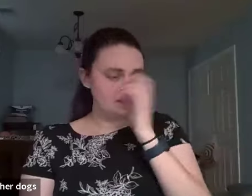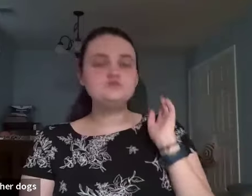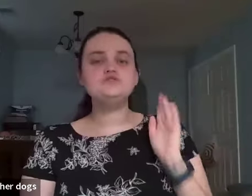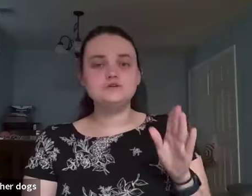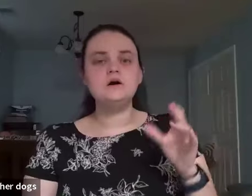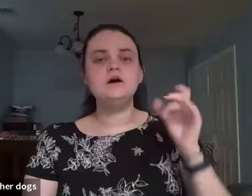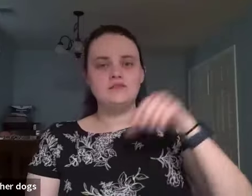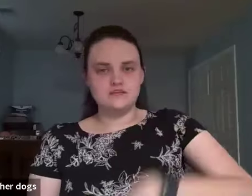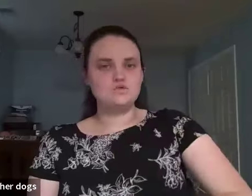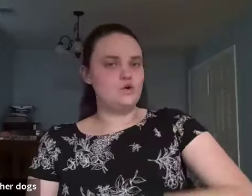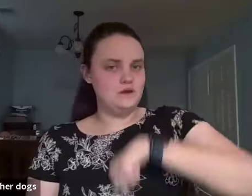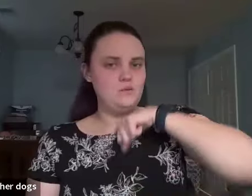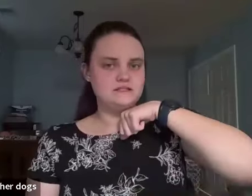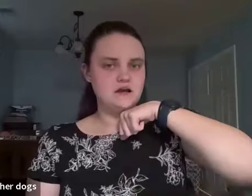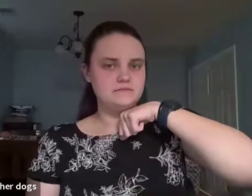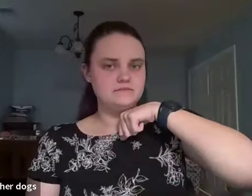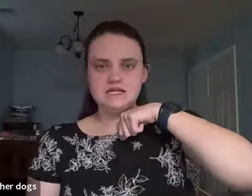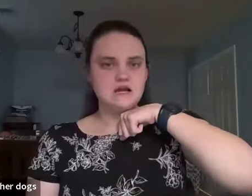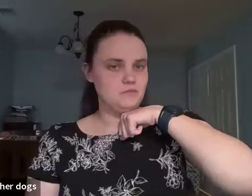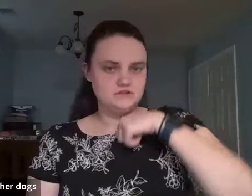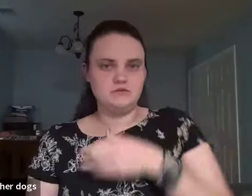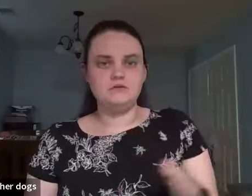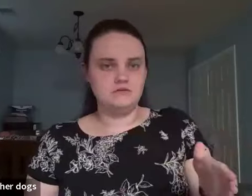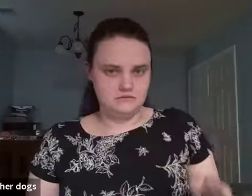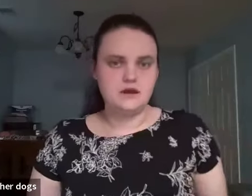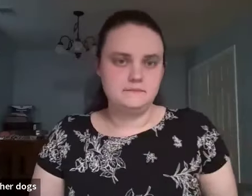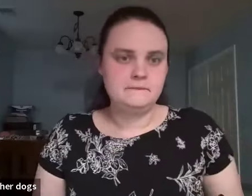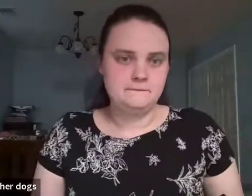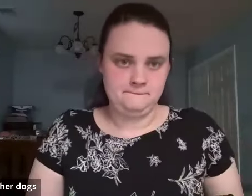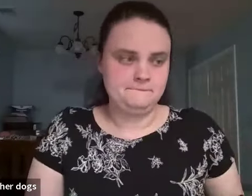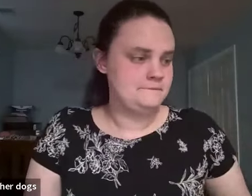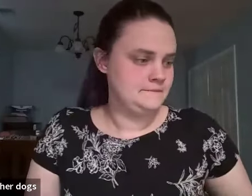And you do this one only one time. It is not multiple, okay?